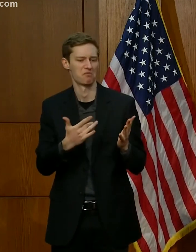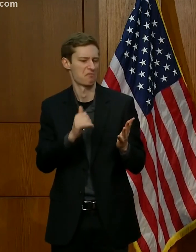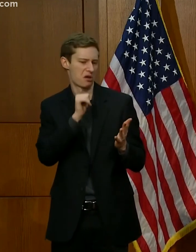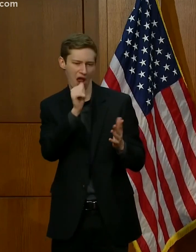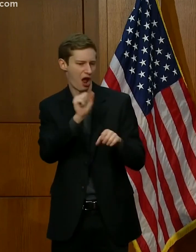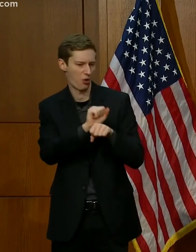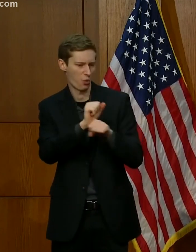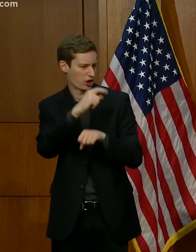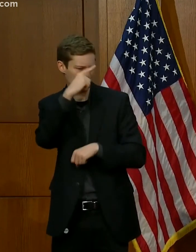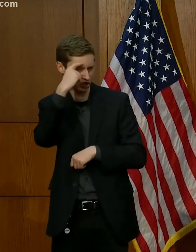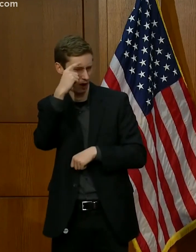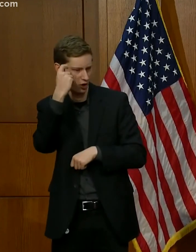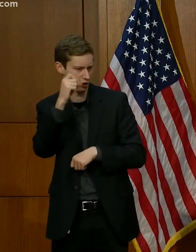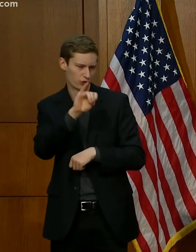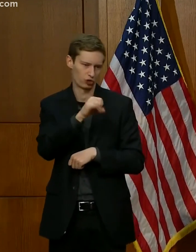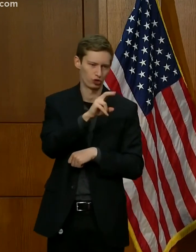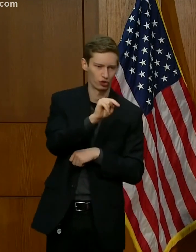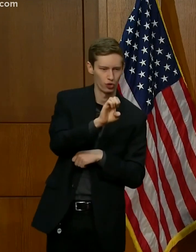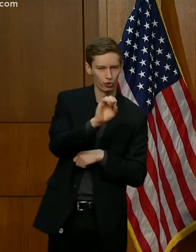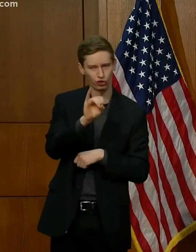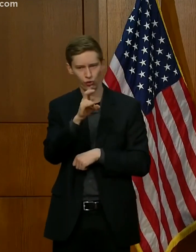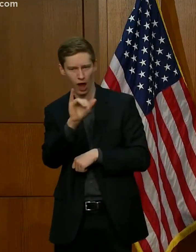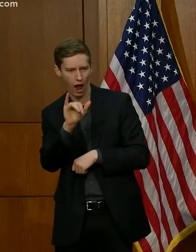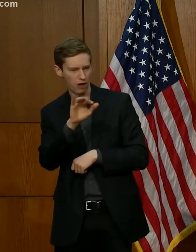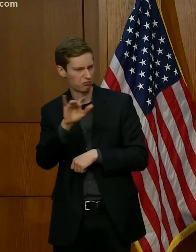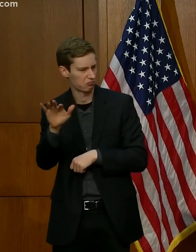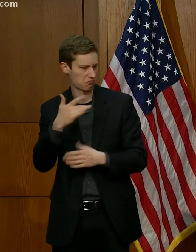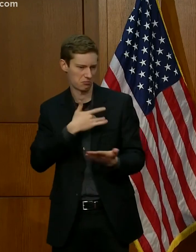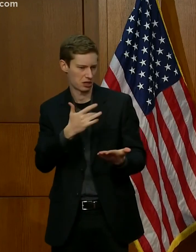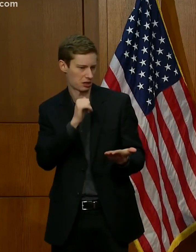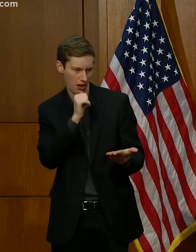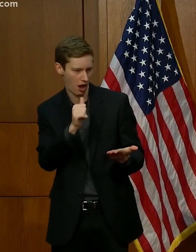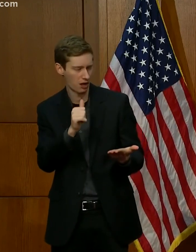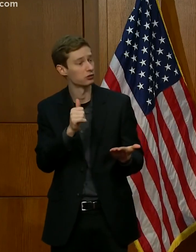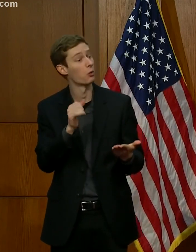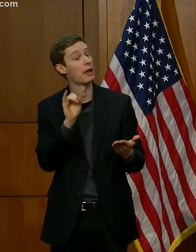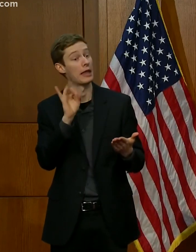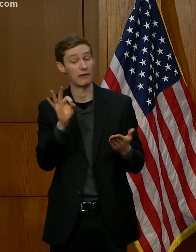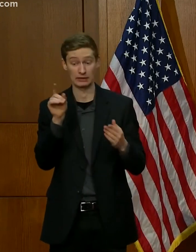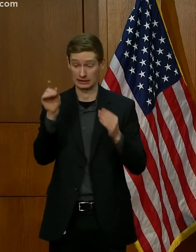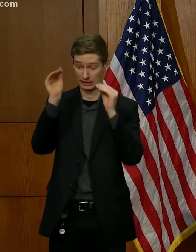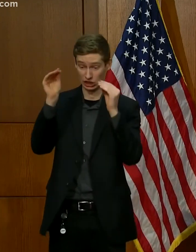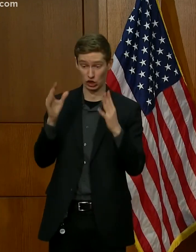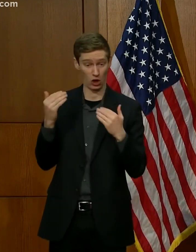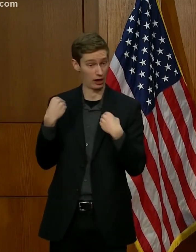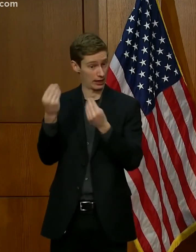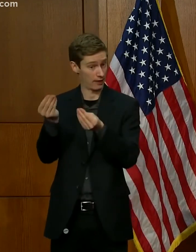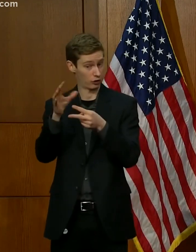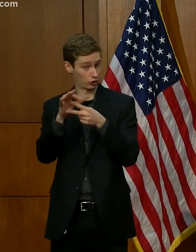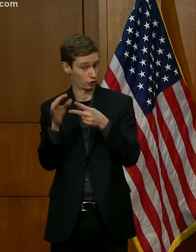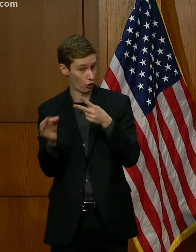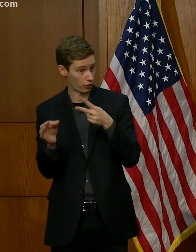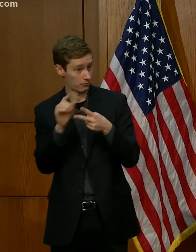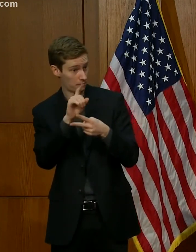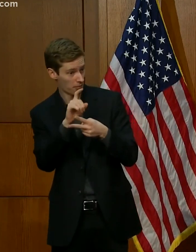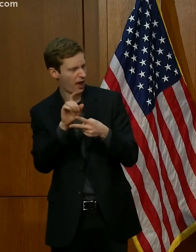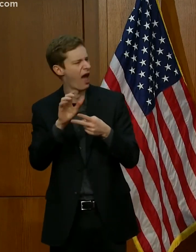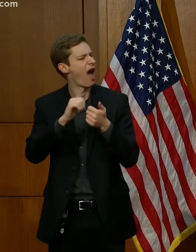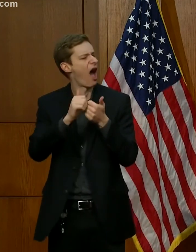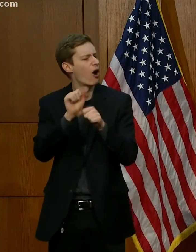believe that teachers should get the choice whether or not to work during those weeks? And then also, how will that work with their